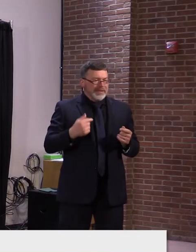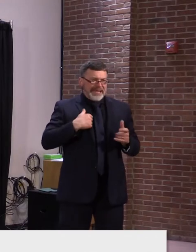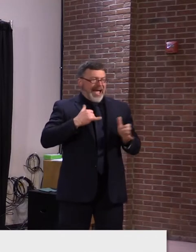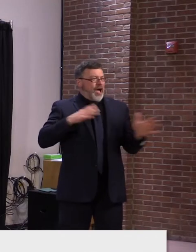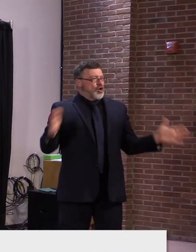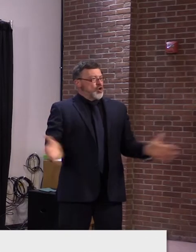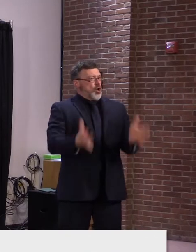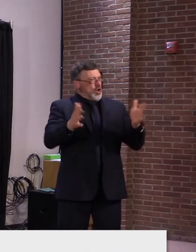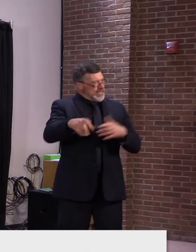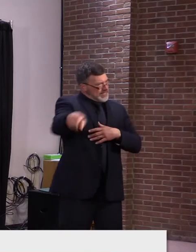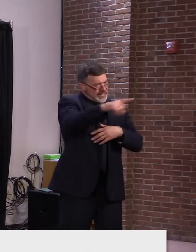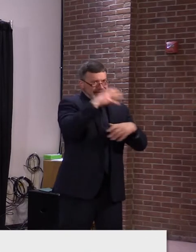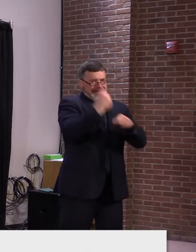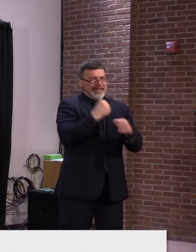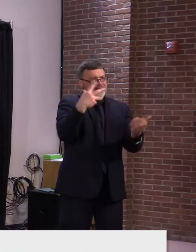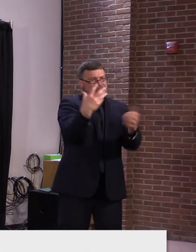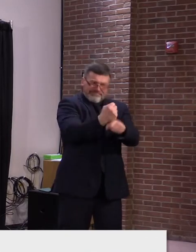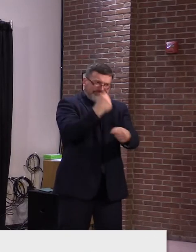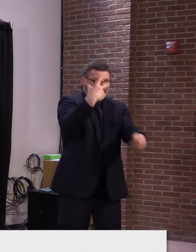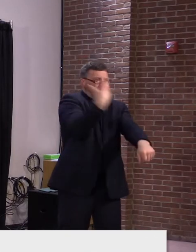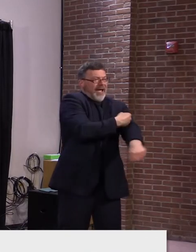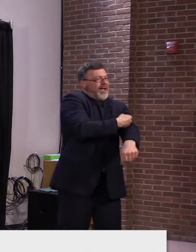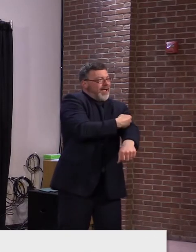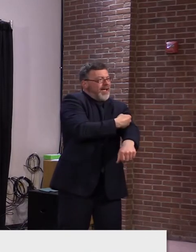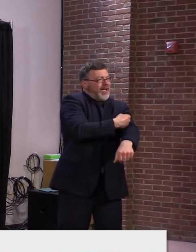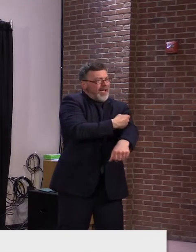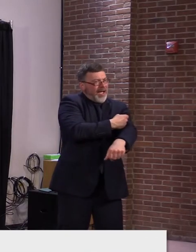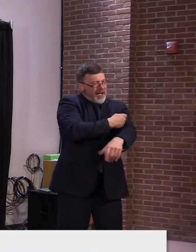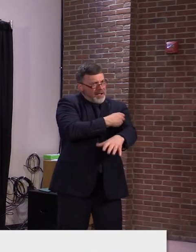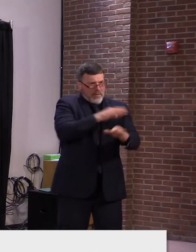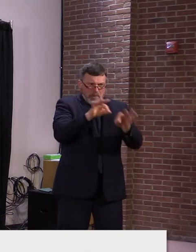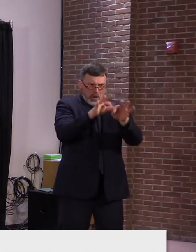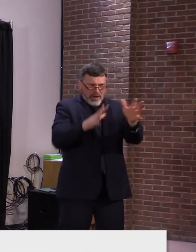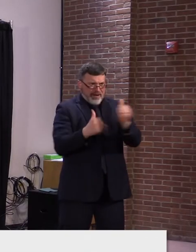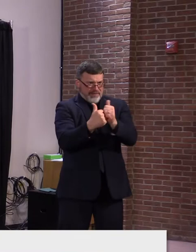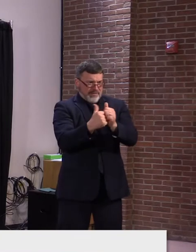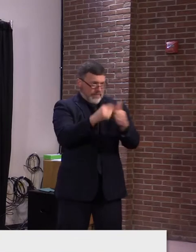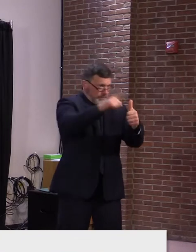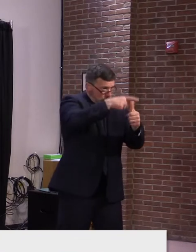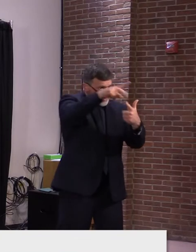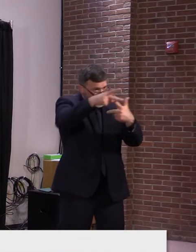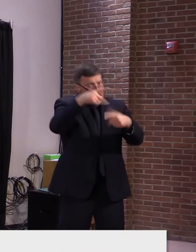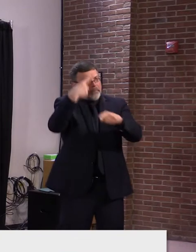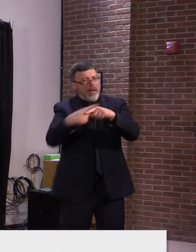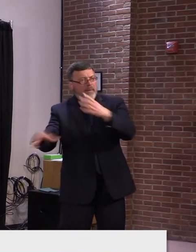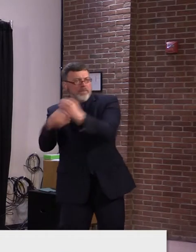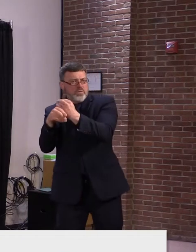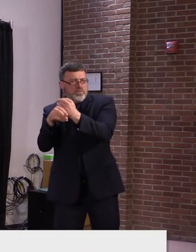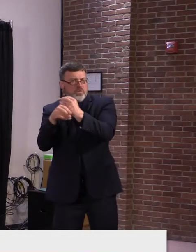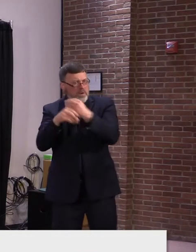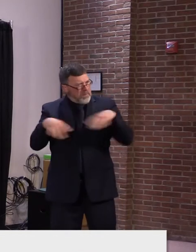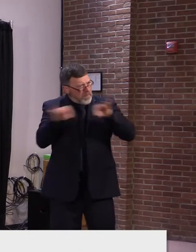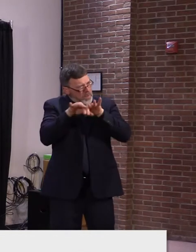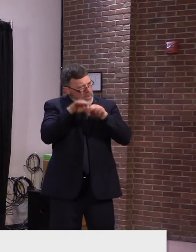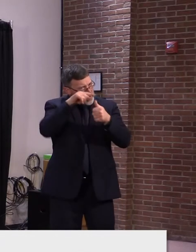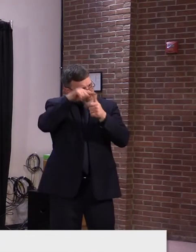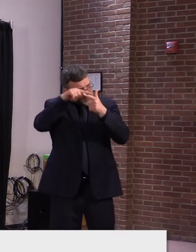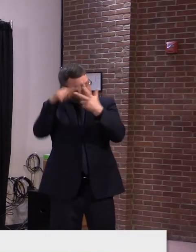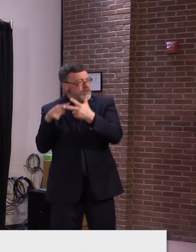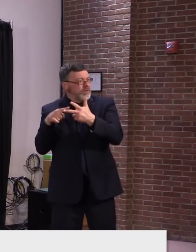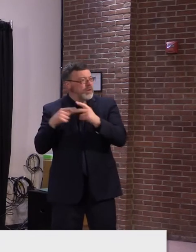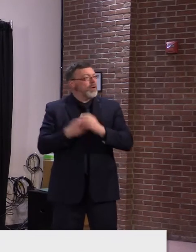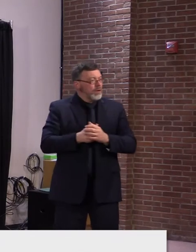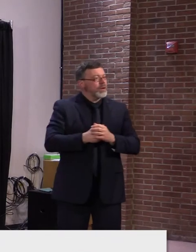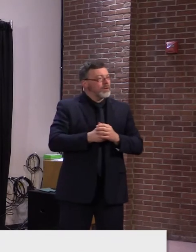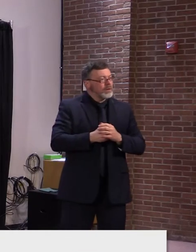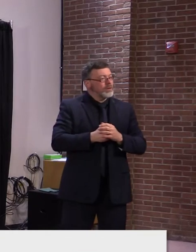get vaccinated and stay up to date on their vaccines. We know from almost a year's worth of experience with